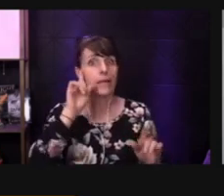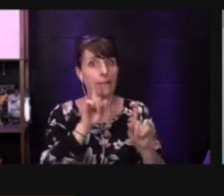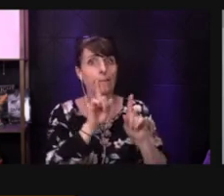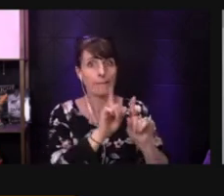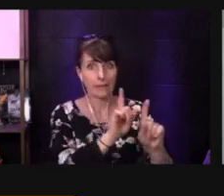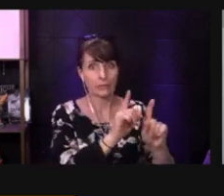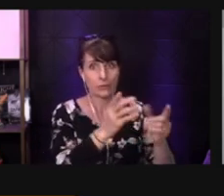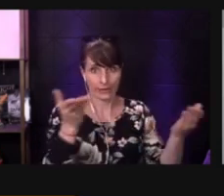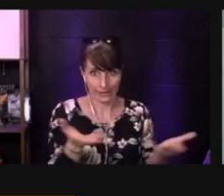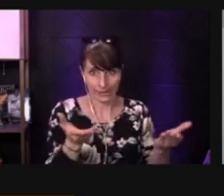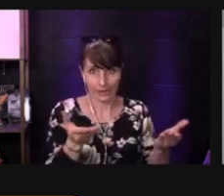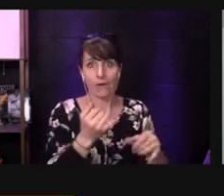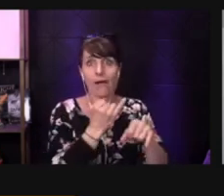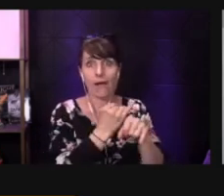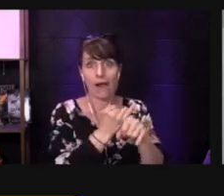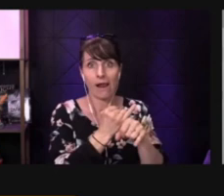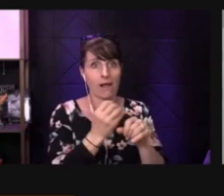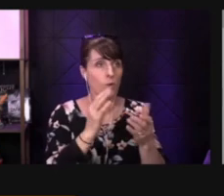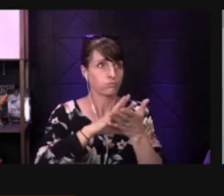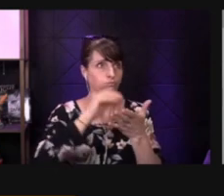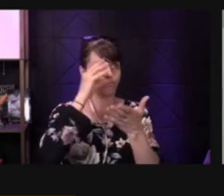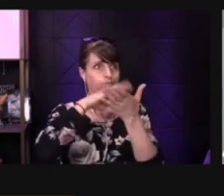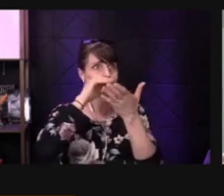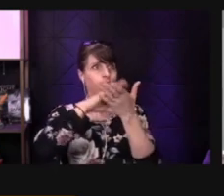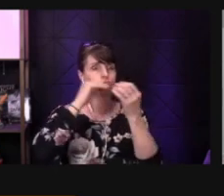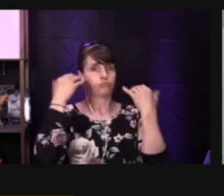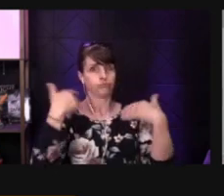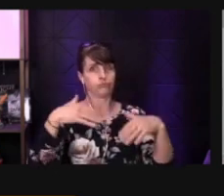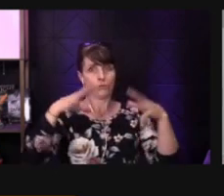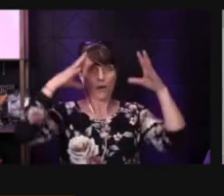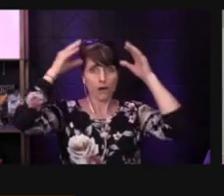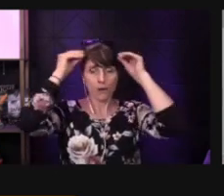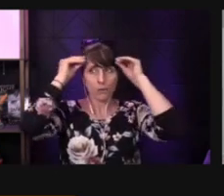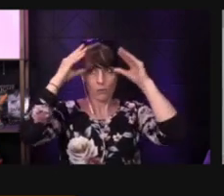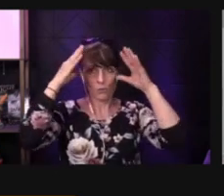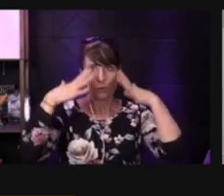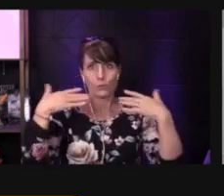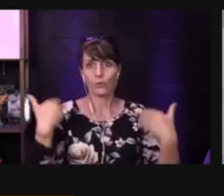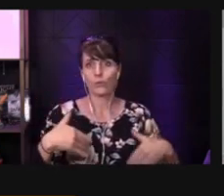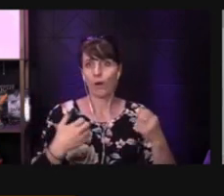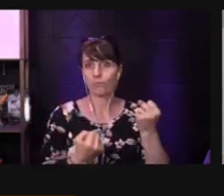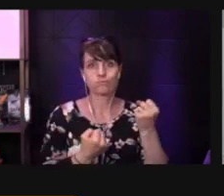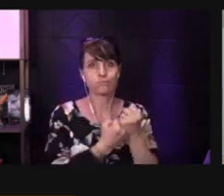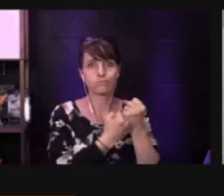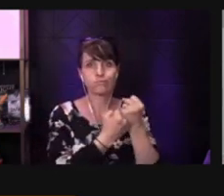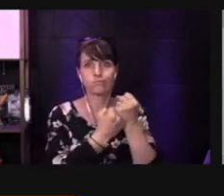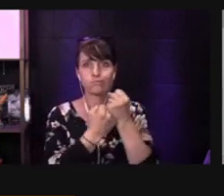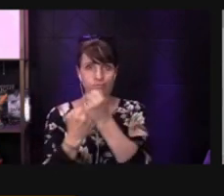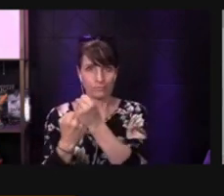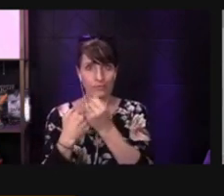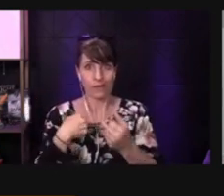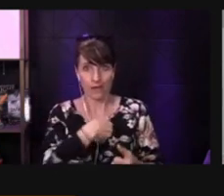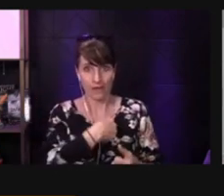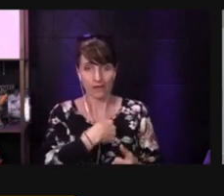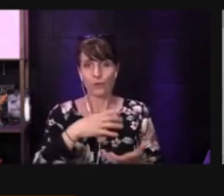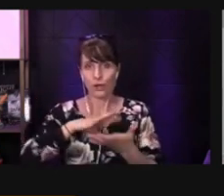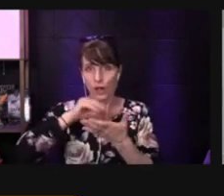who has loads of knowledge and has just been a great support as we learn and grow as a family.